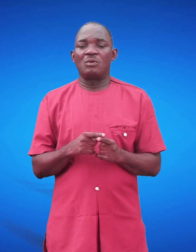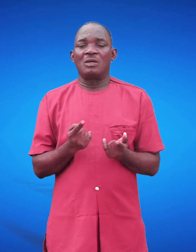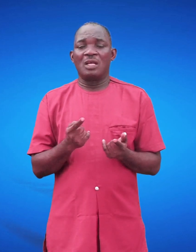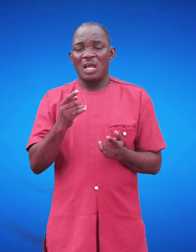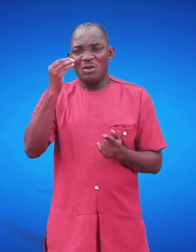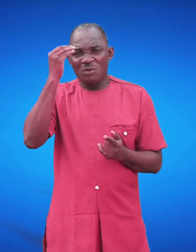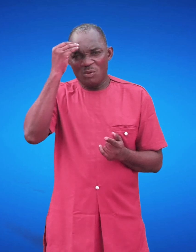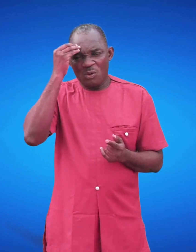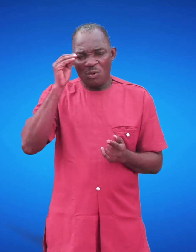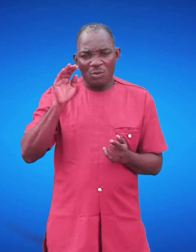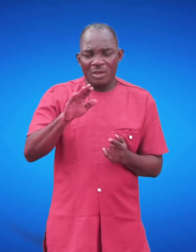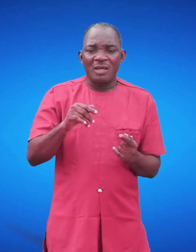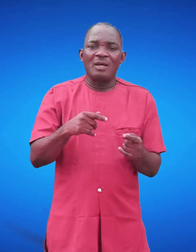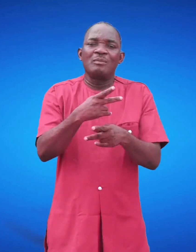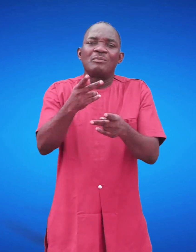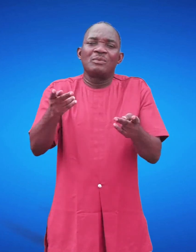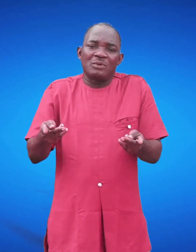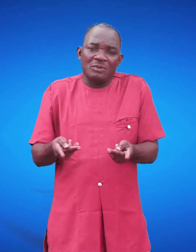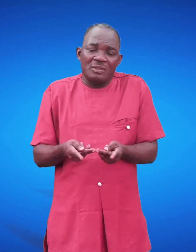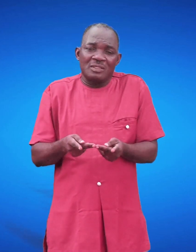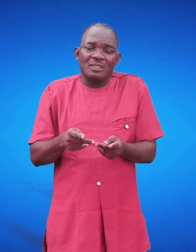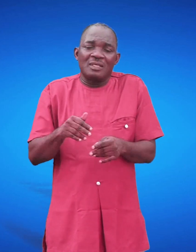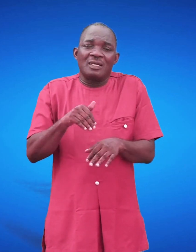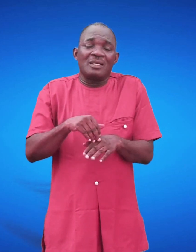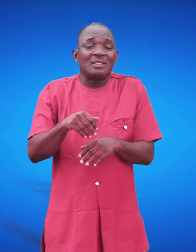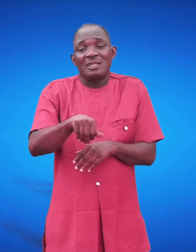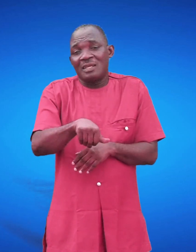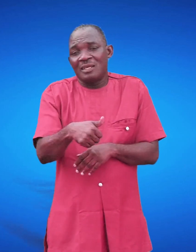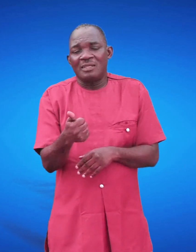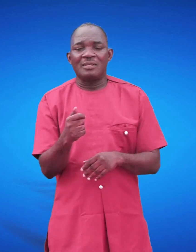your position at any time.